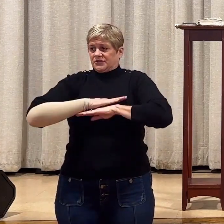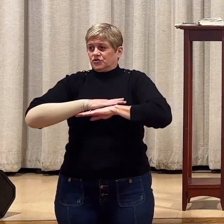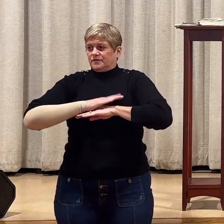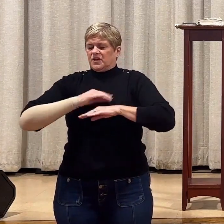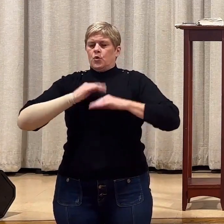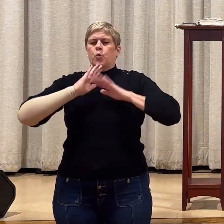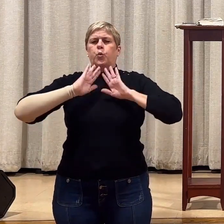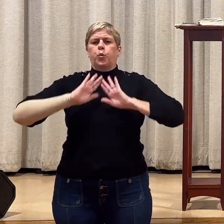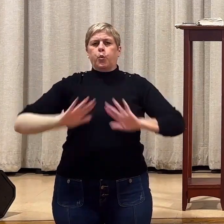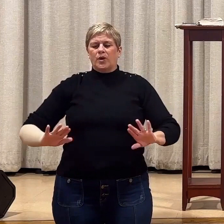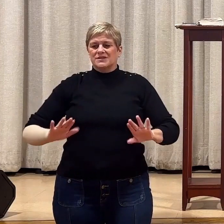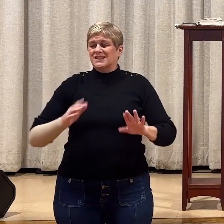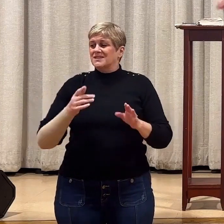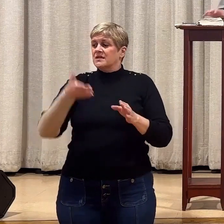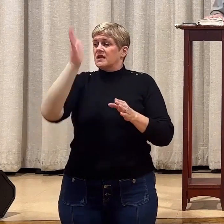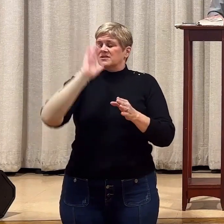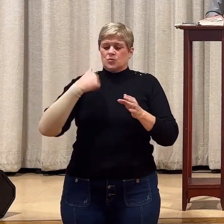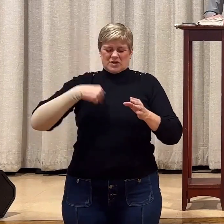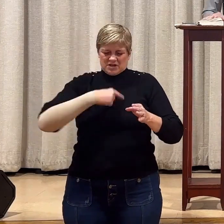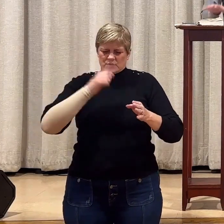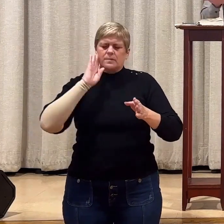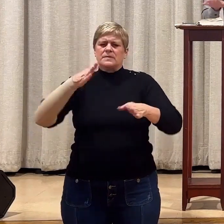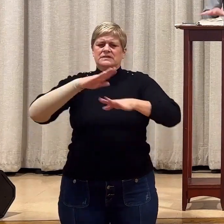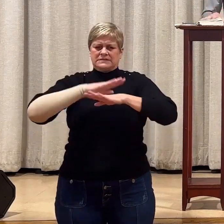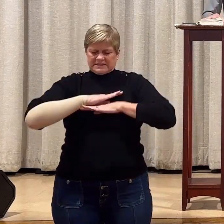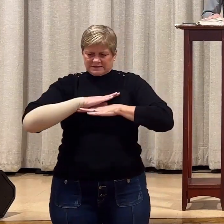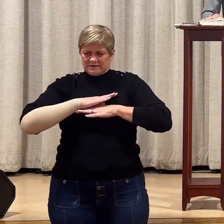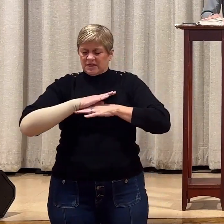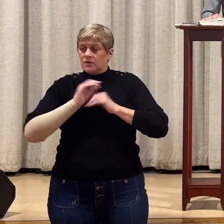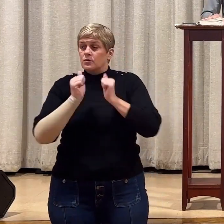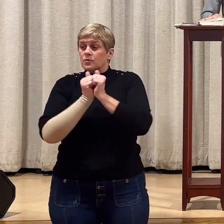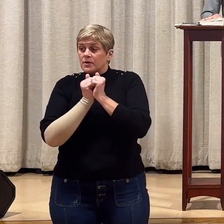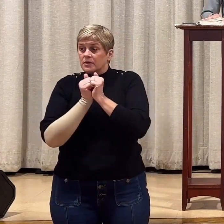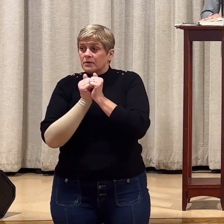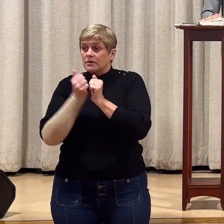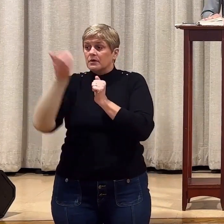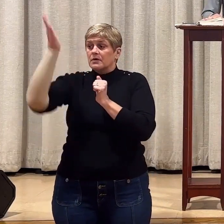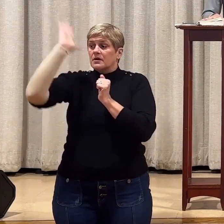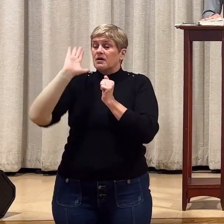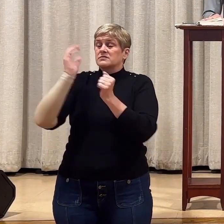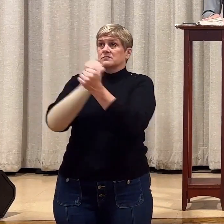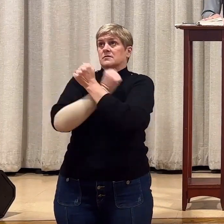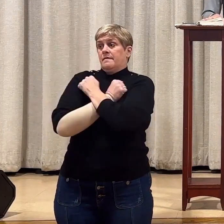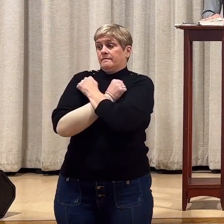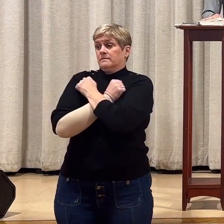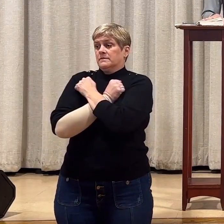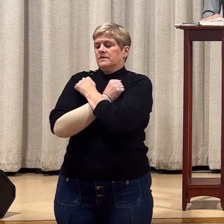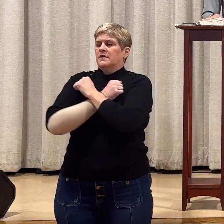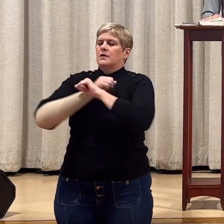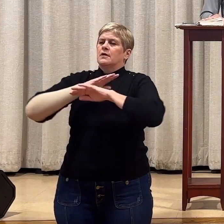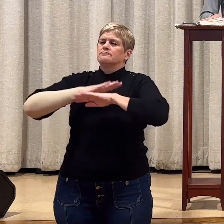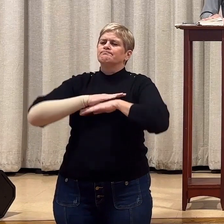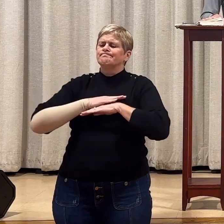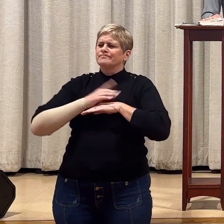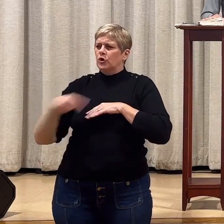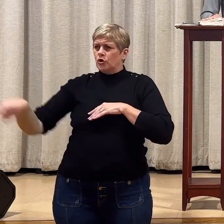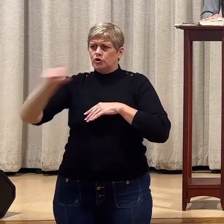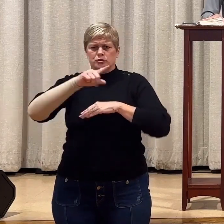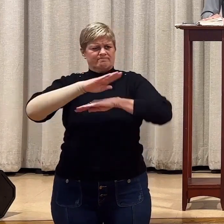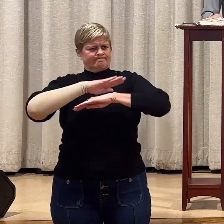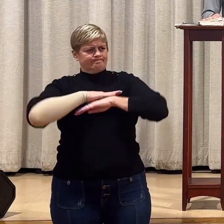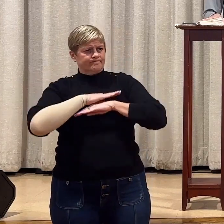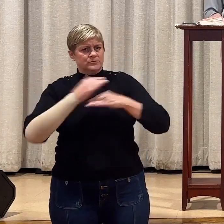4, it says, we shall be satisfied with the goodness of your love. Are you satisfied